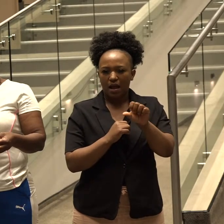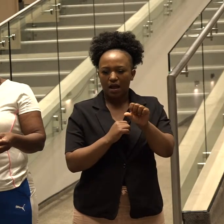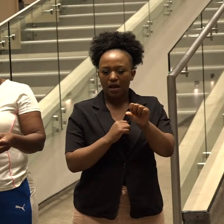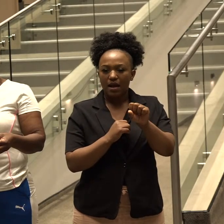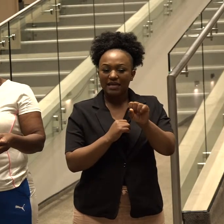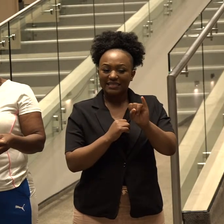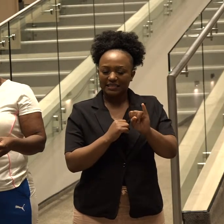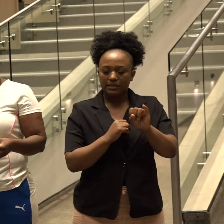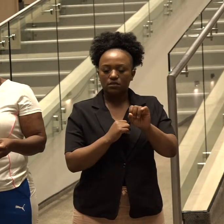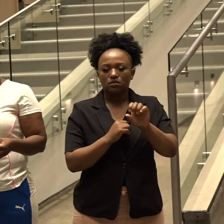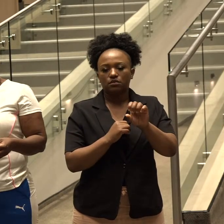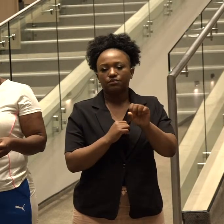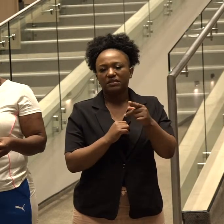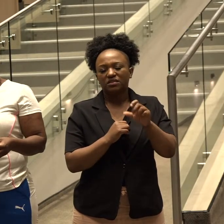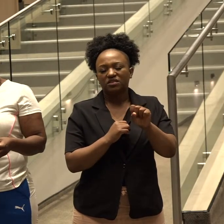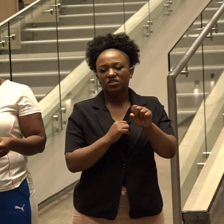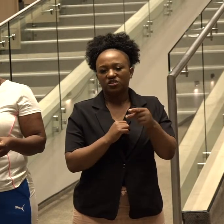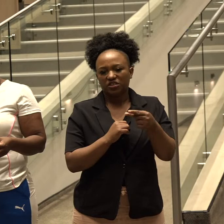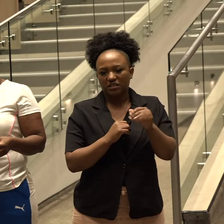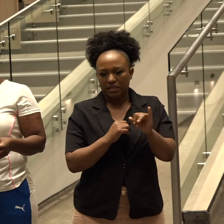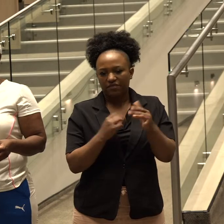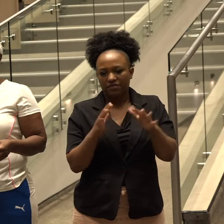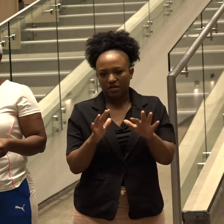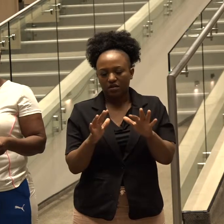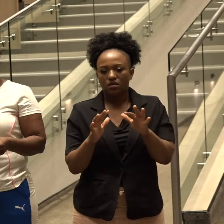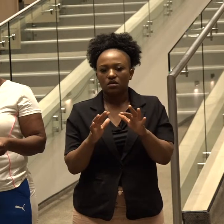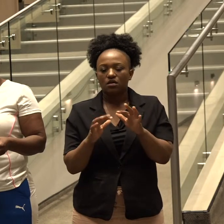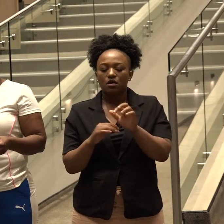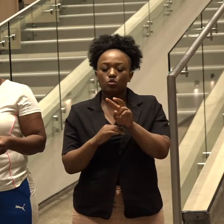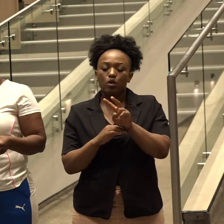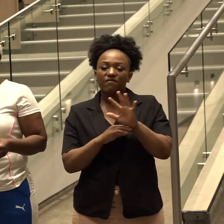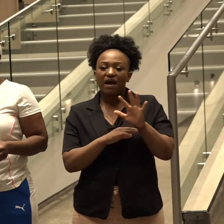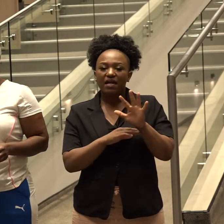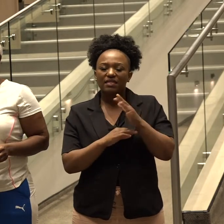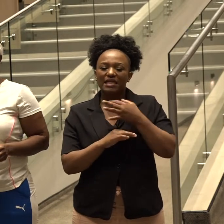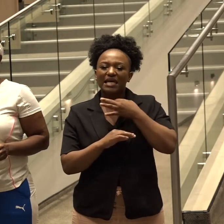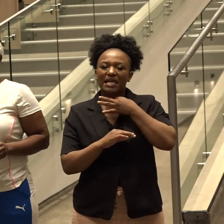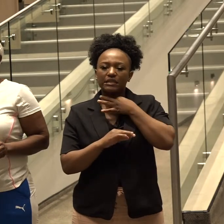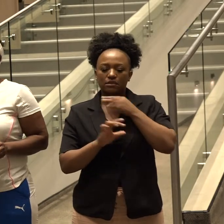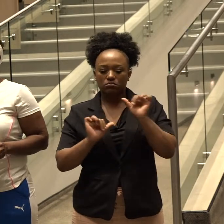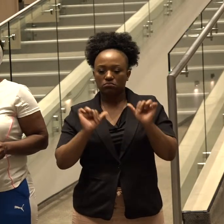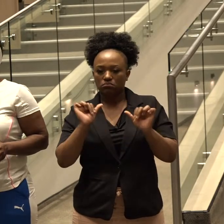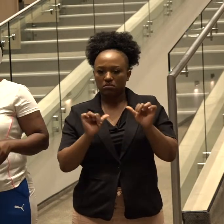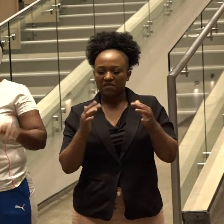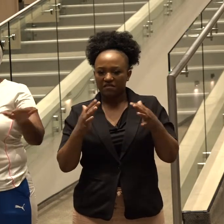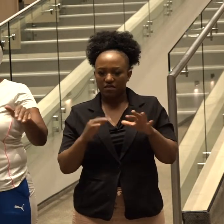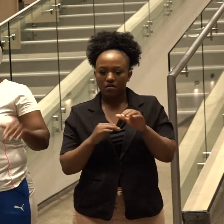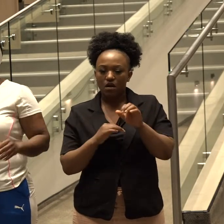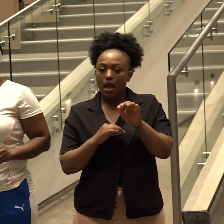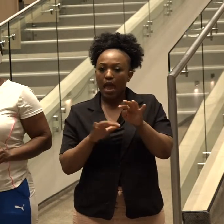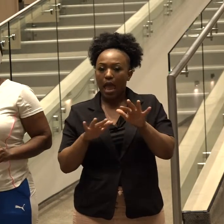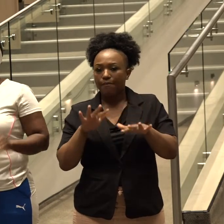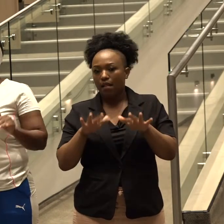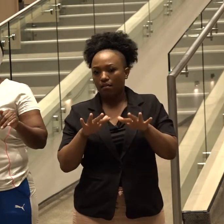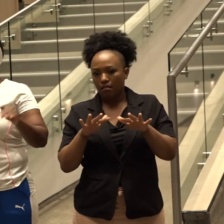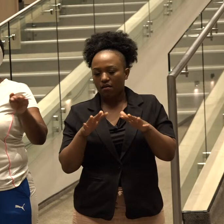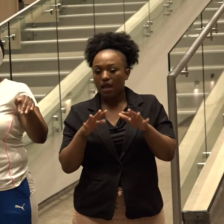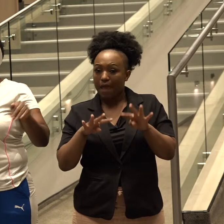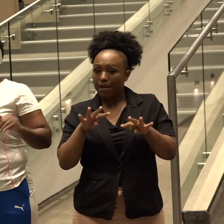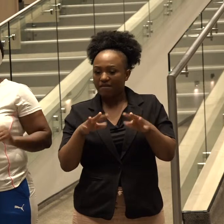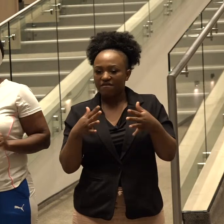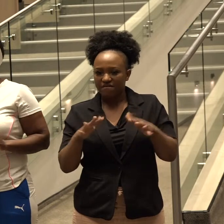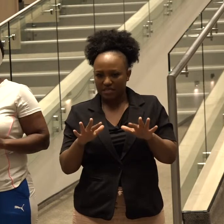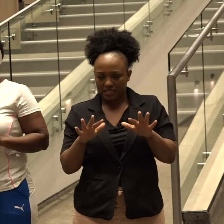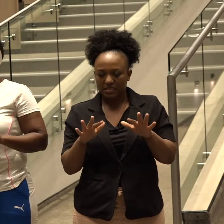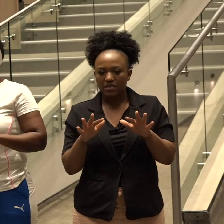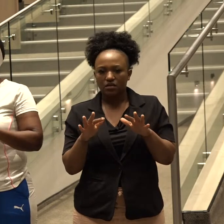risky assessment were conducted on the 25th April but really